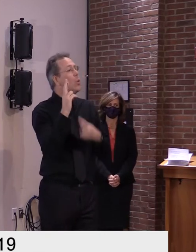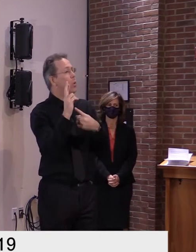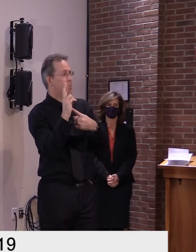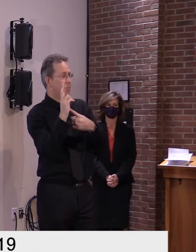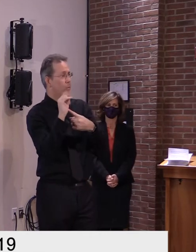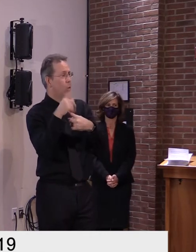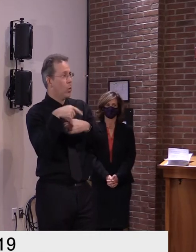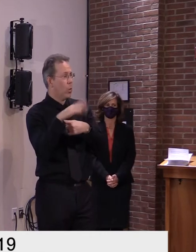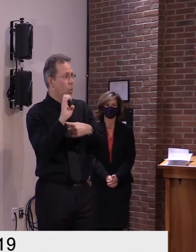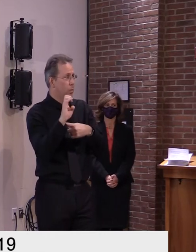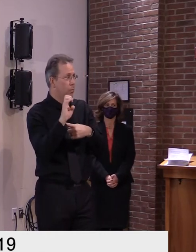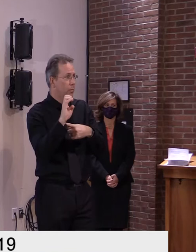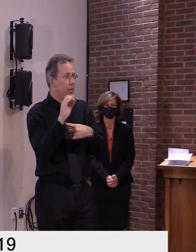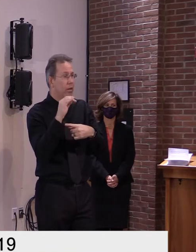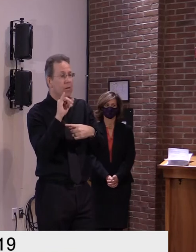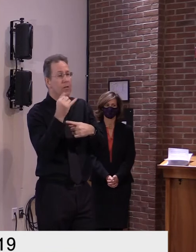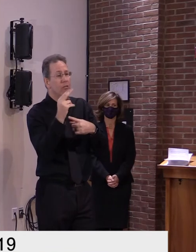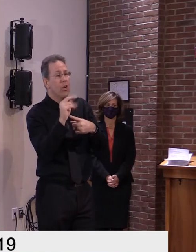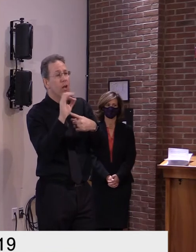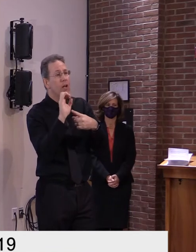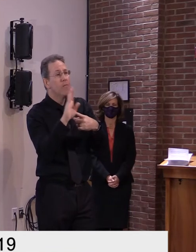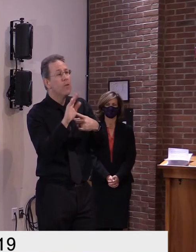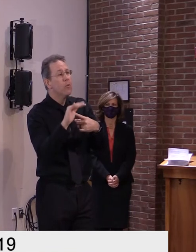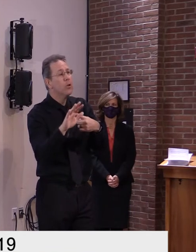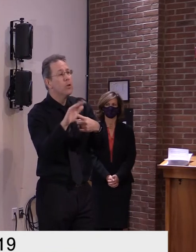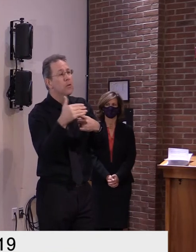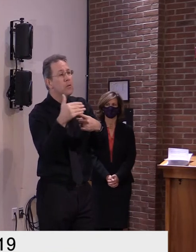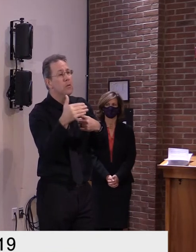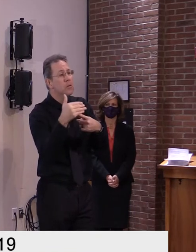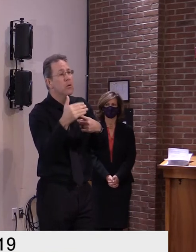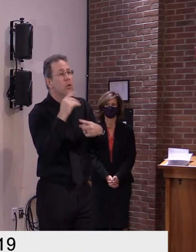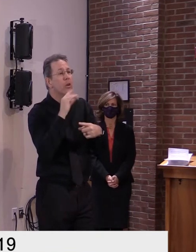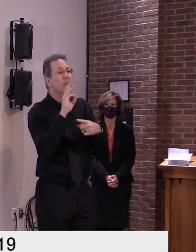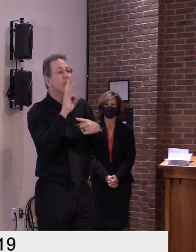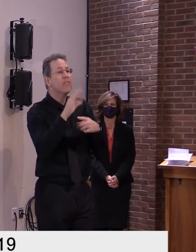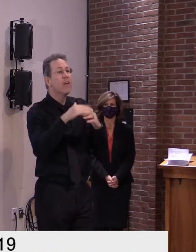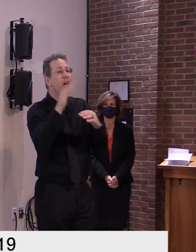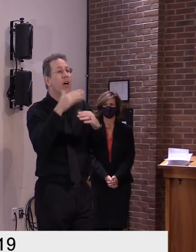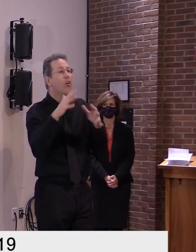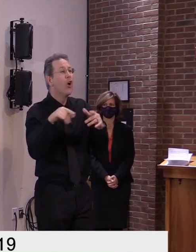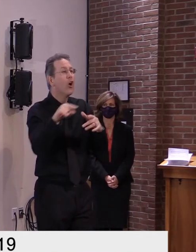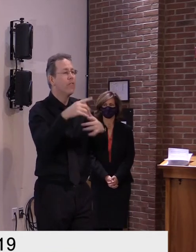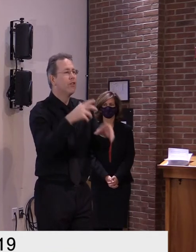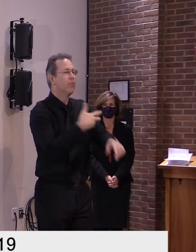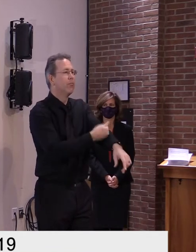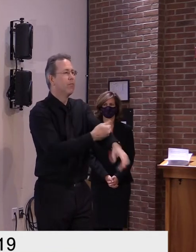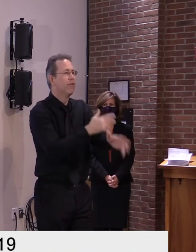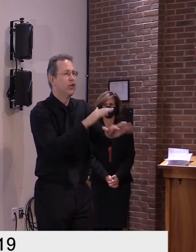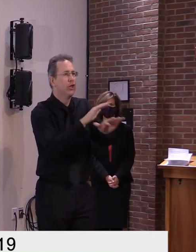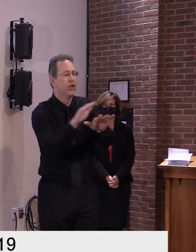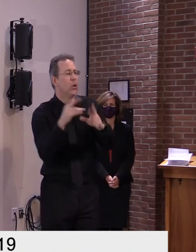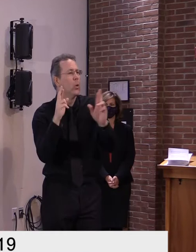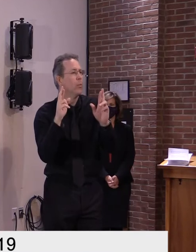talking about that population, maybe a little sooner in January if more vaccine comes in than we would have